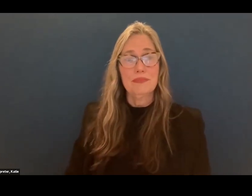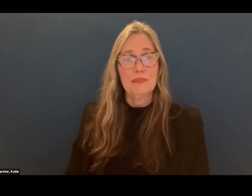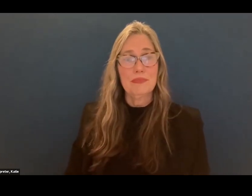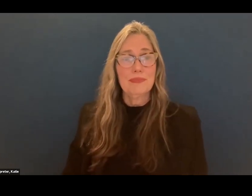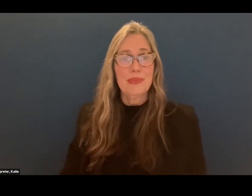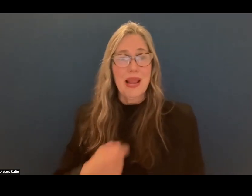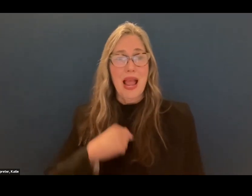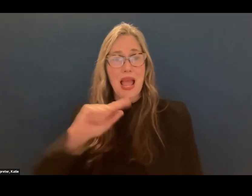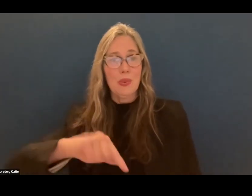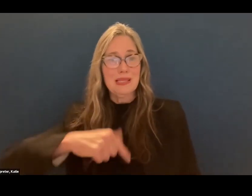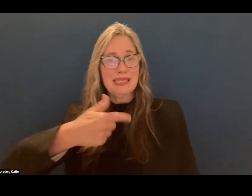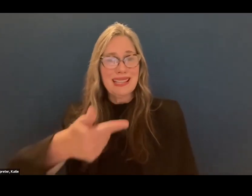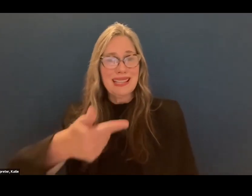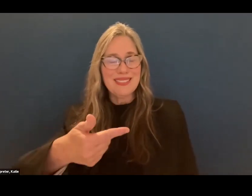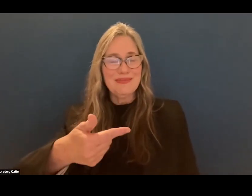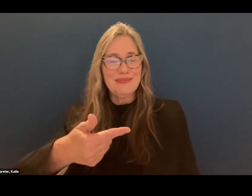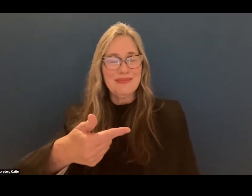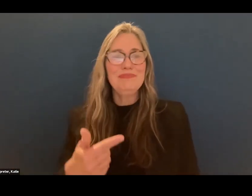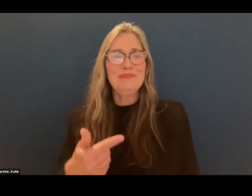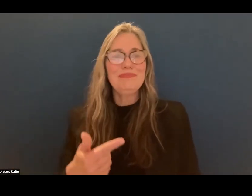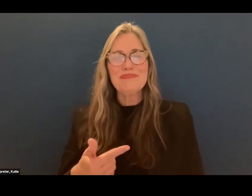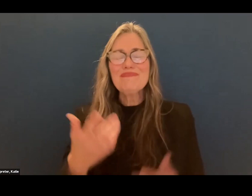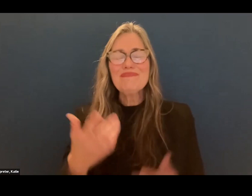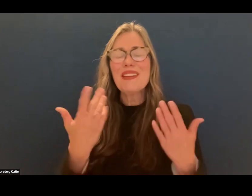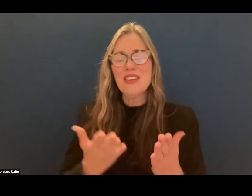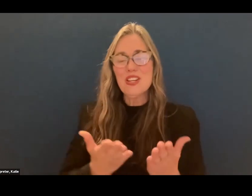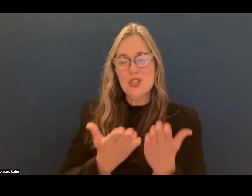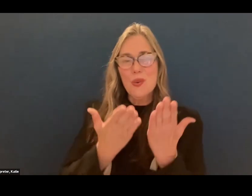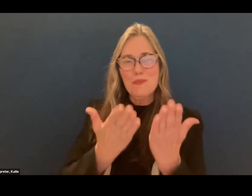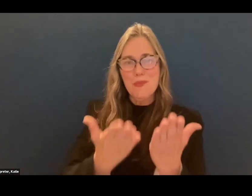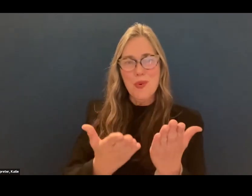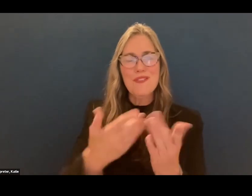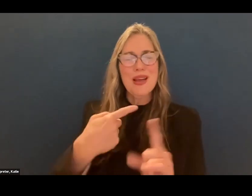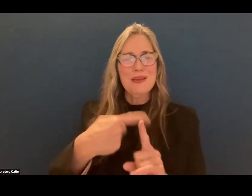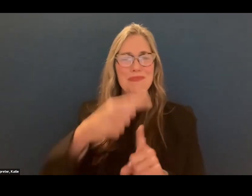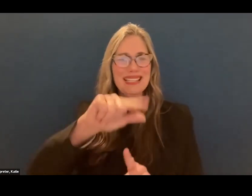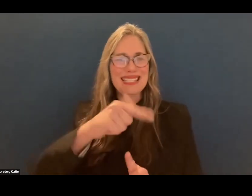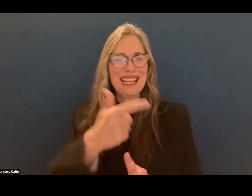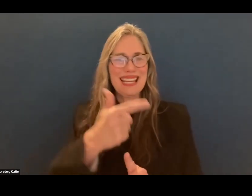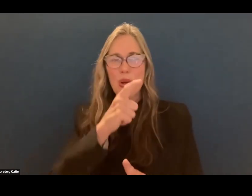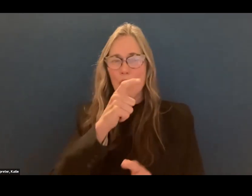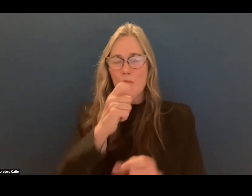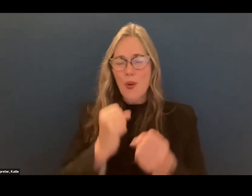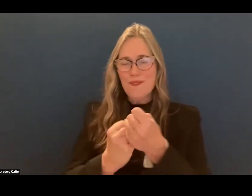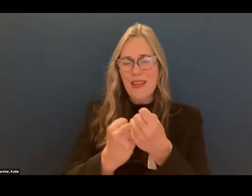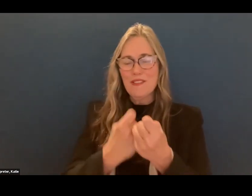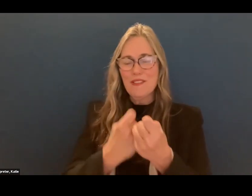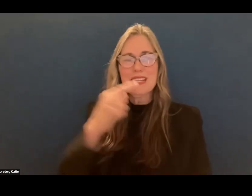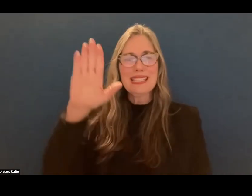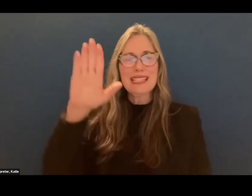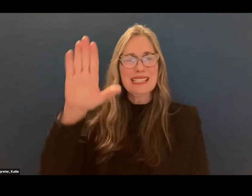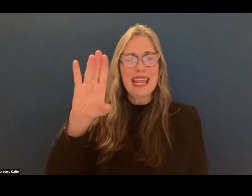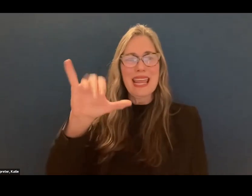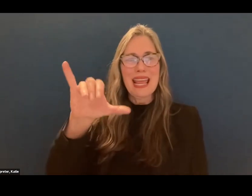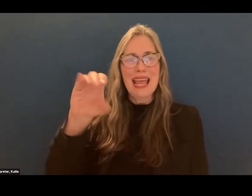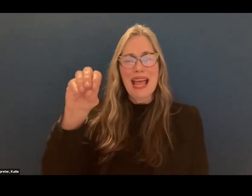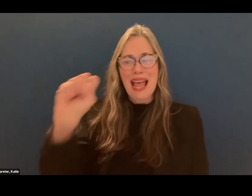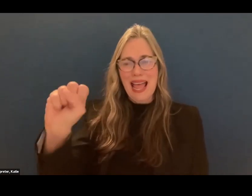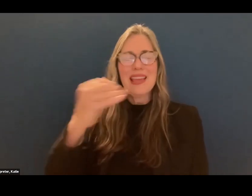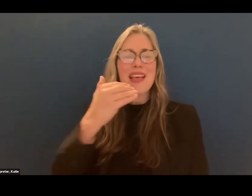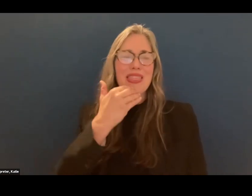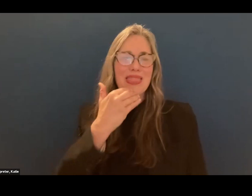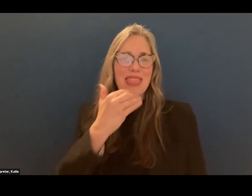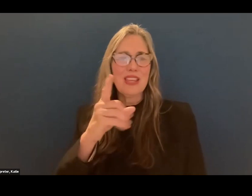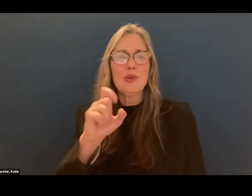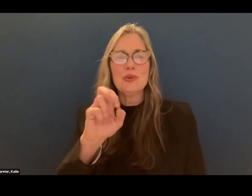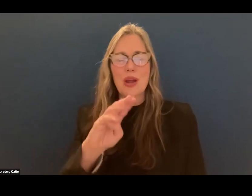I'll second. Thank you. Moving second. All in favor, please raise your hand and say aye. Aye. Aye. Thank you, Dr. Beck. Thank You'll you.